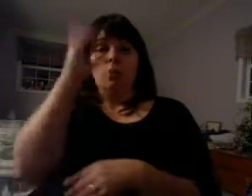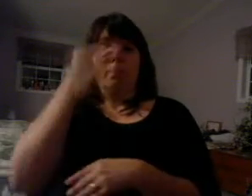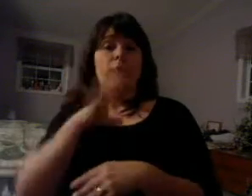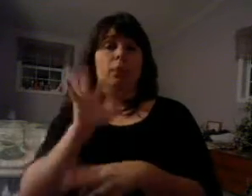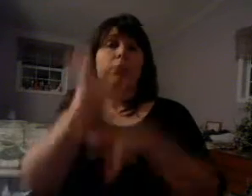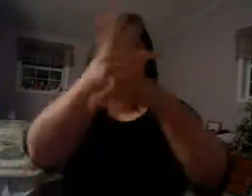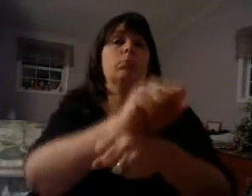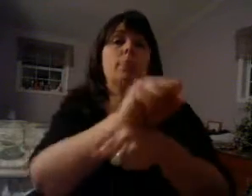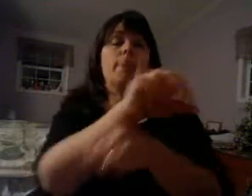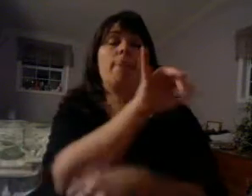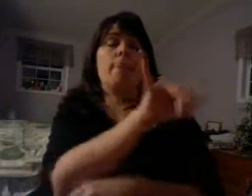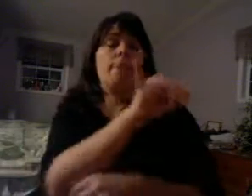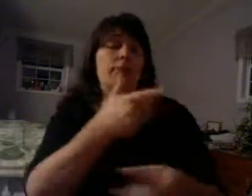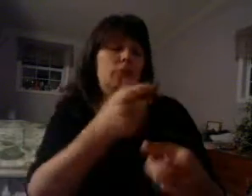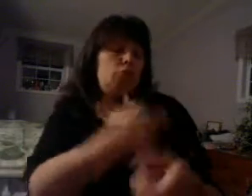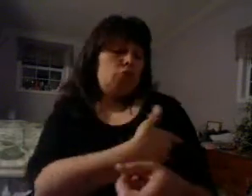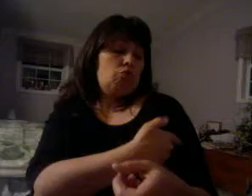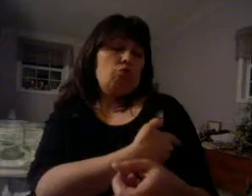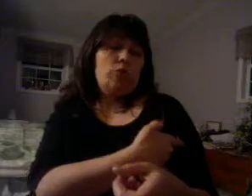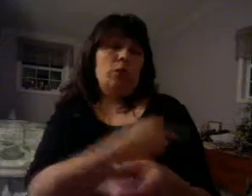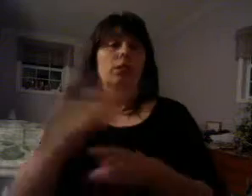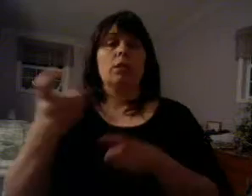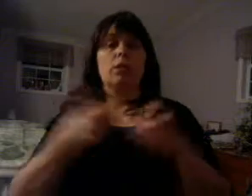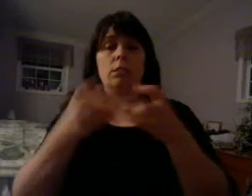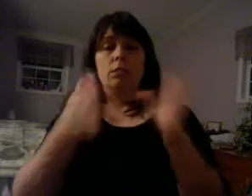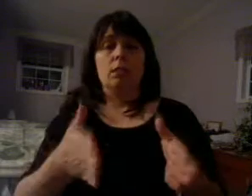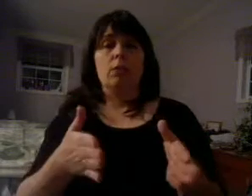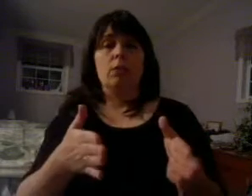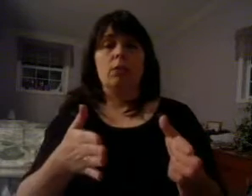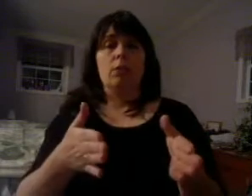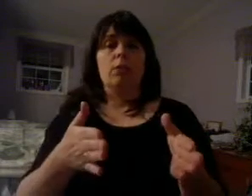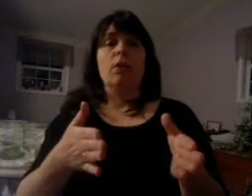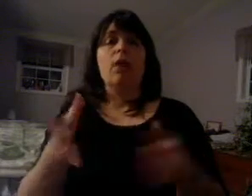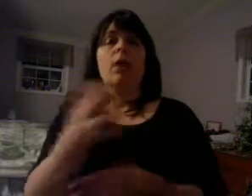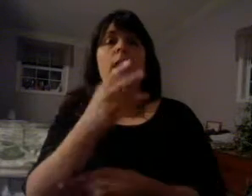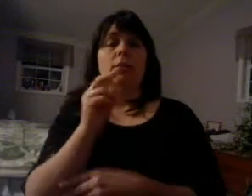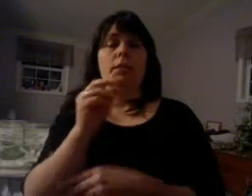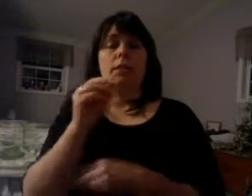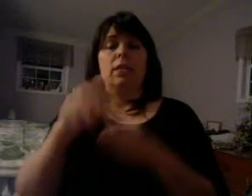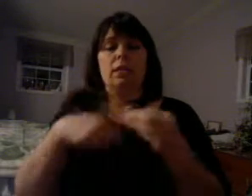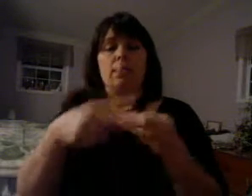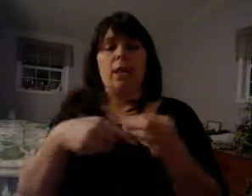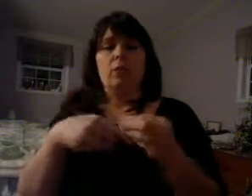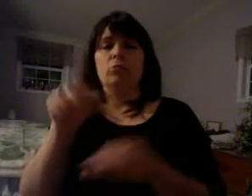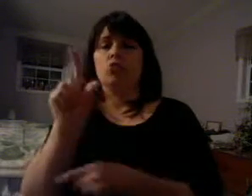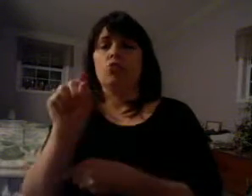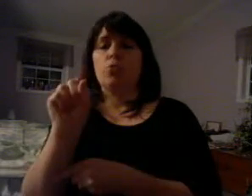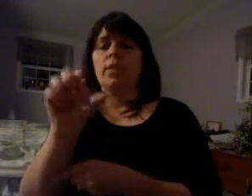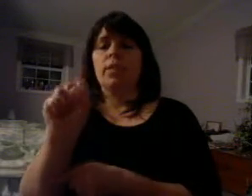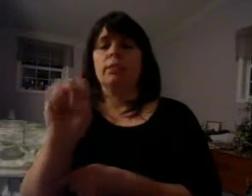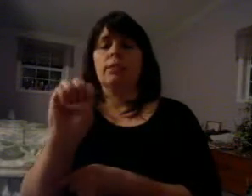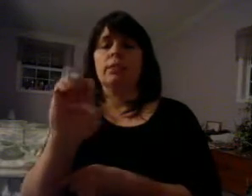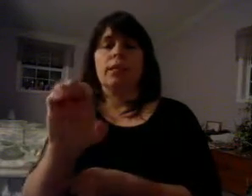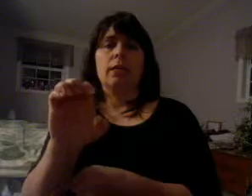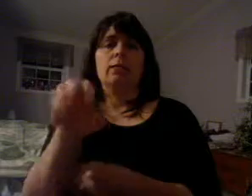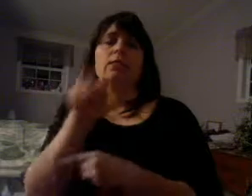had a fully automatic weapon. He had 2 semi-automatic weapons, and in the space of less than 20 seconds, 65